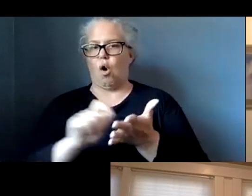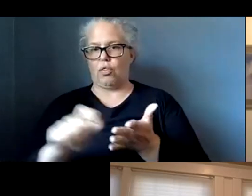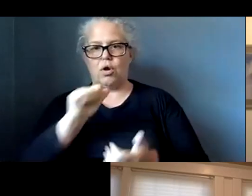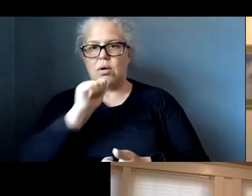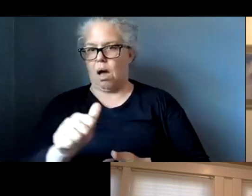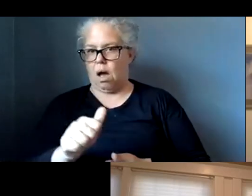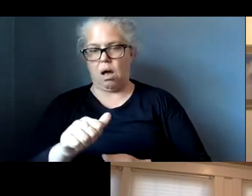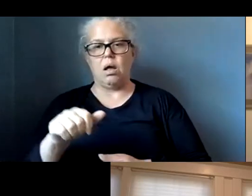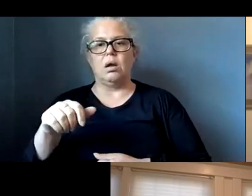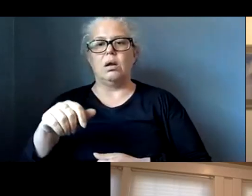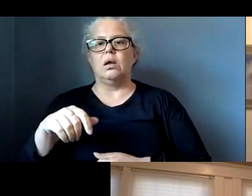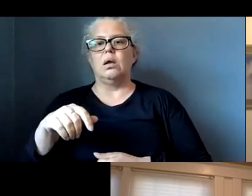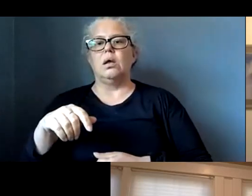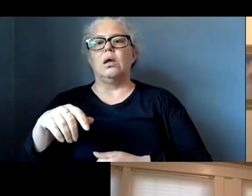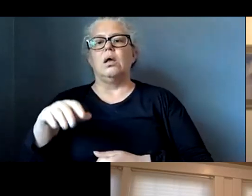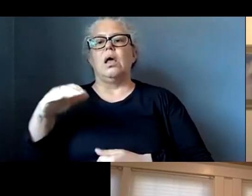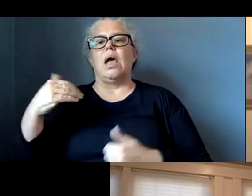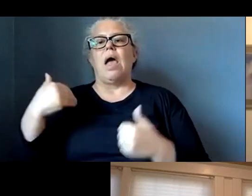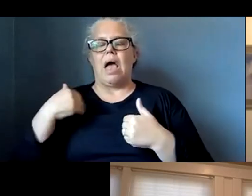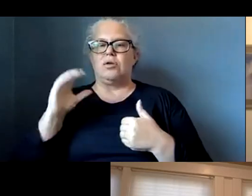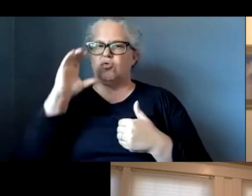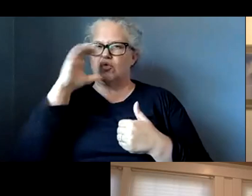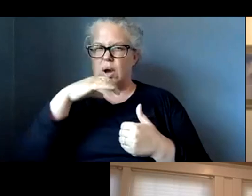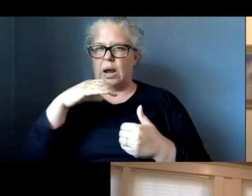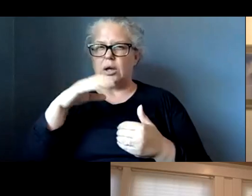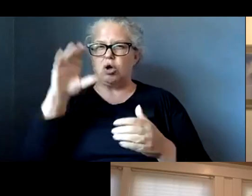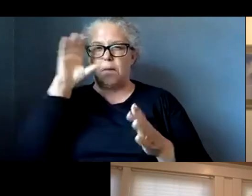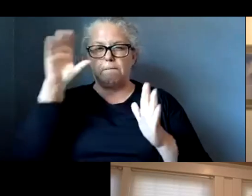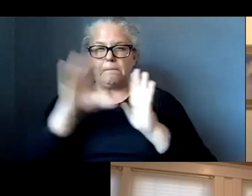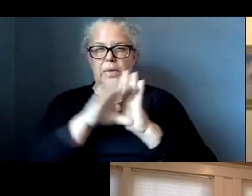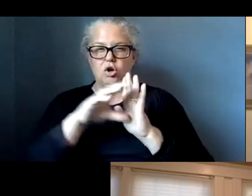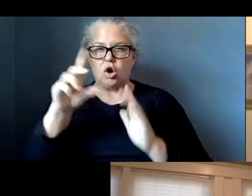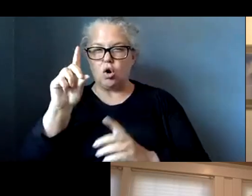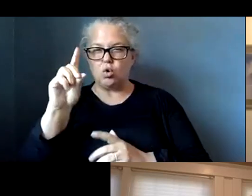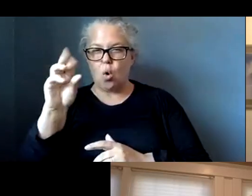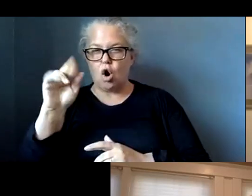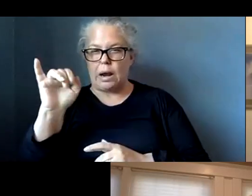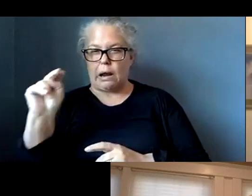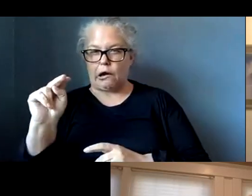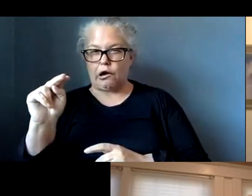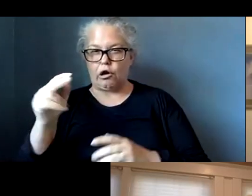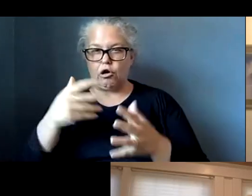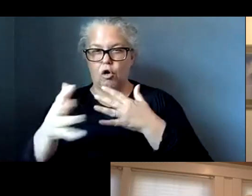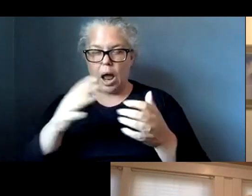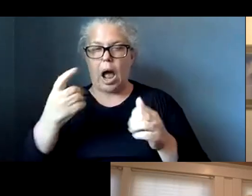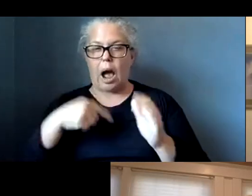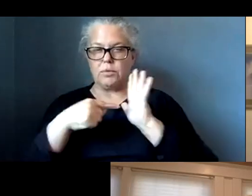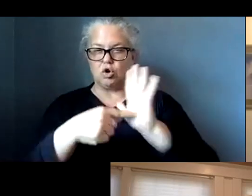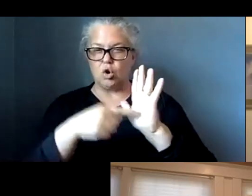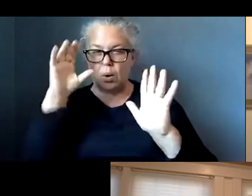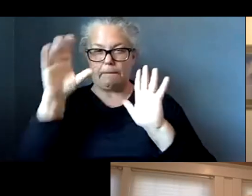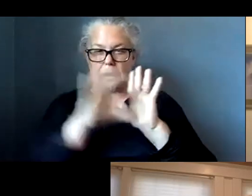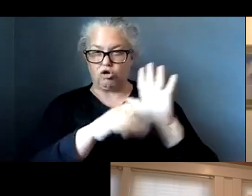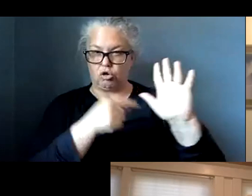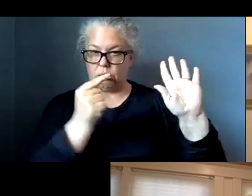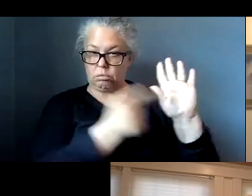weird sort of picture of Dorian Gray business going on here. I'd like to show you a picture of Dr. Gillin from that